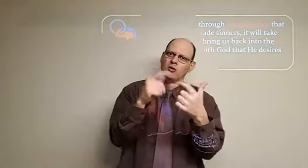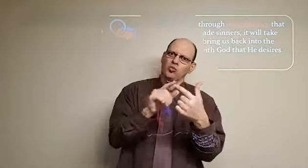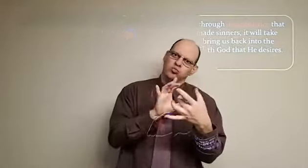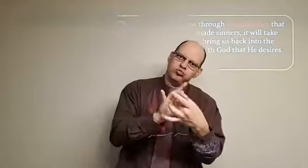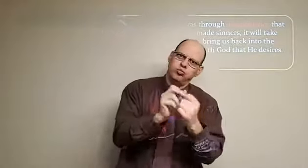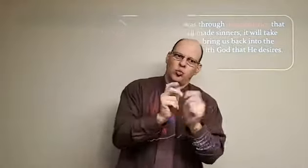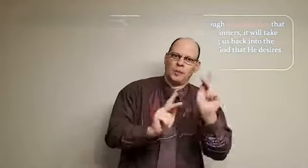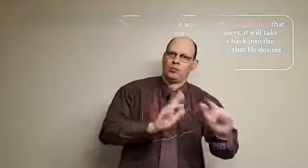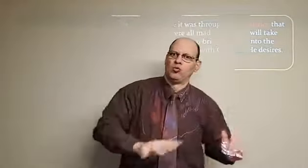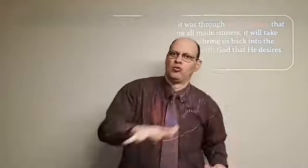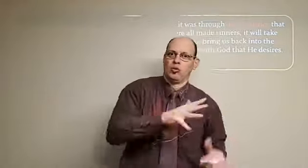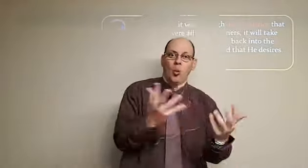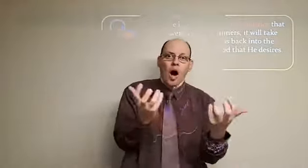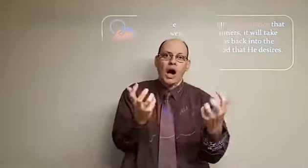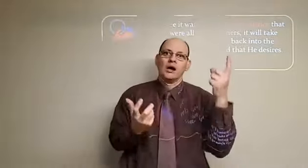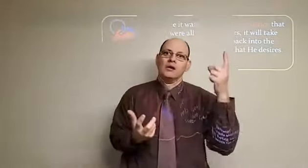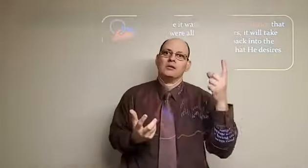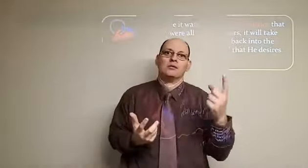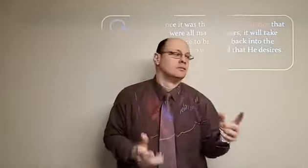God wants a relationship with people